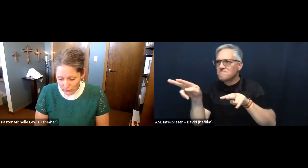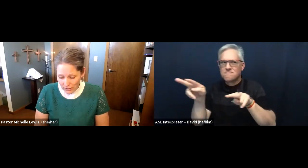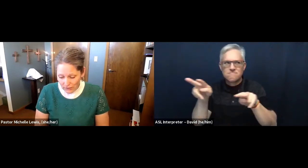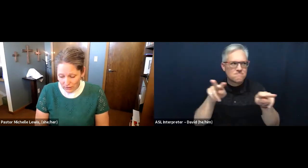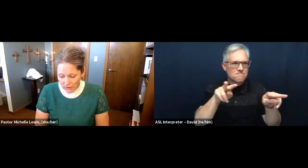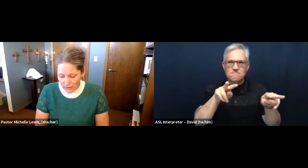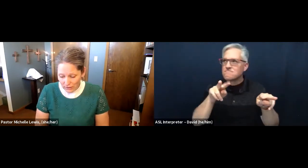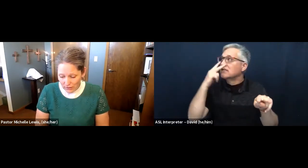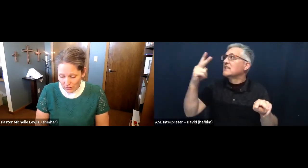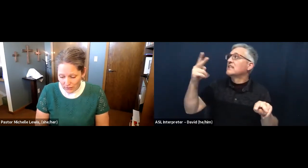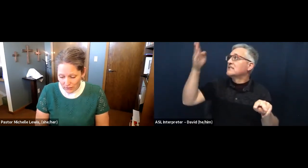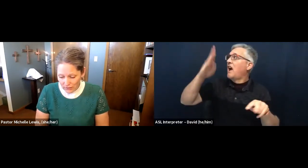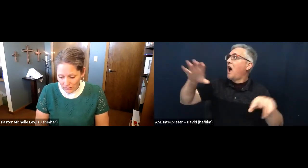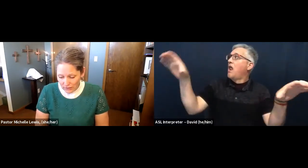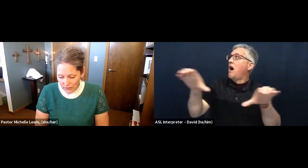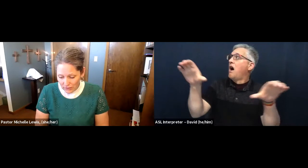is doing.